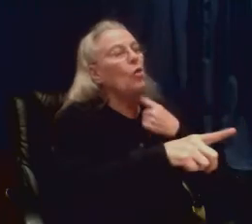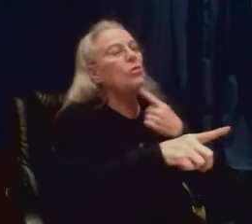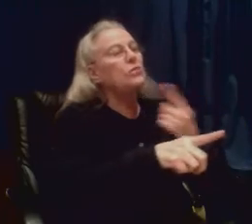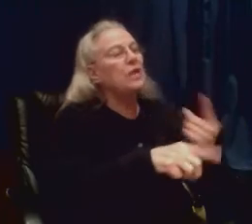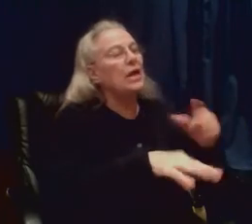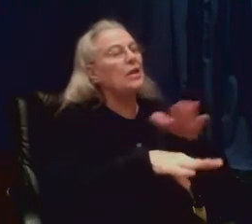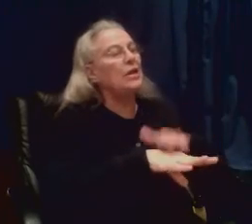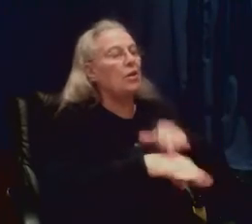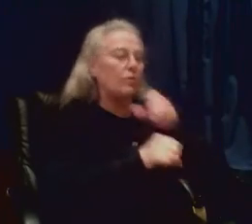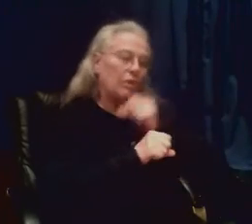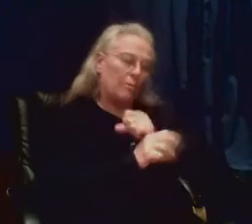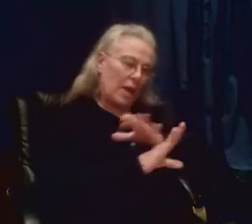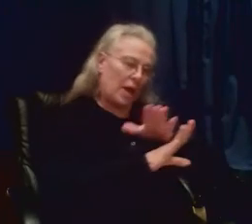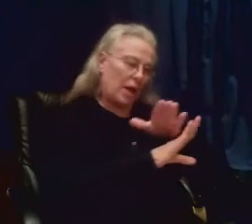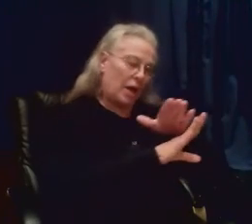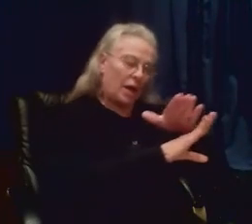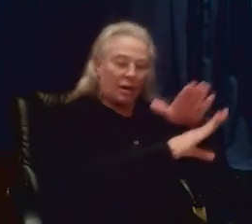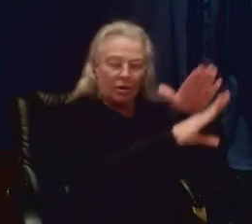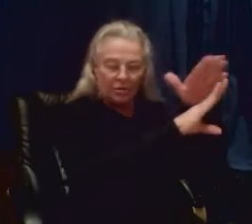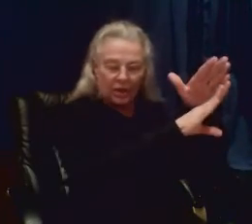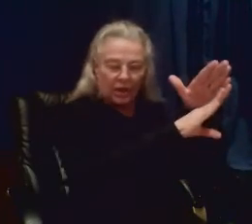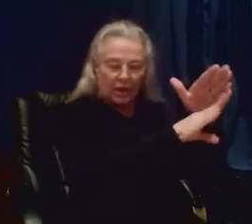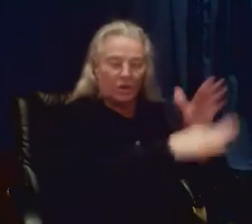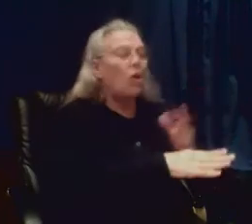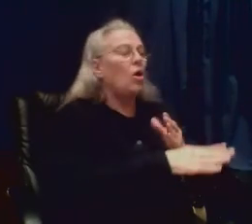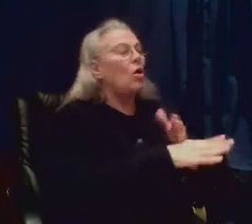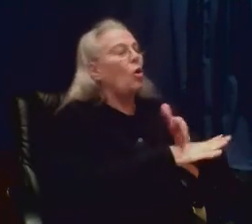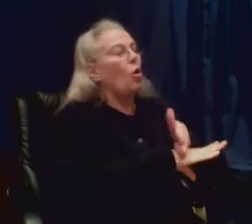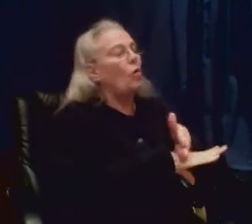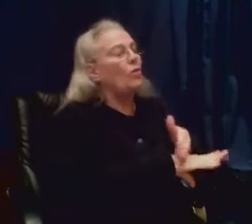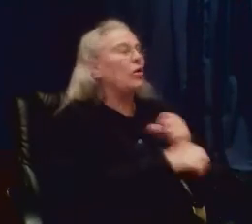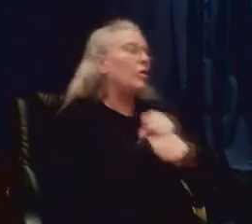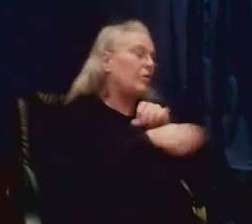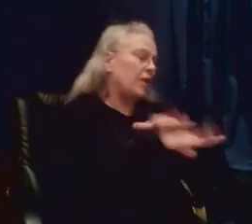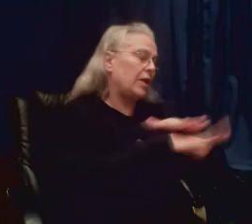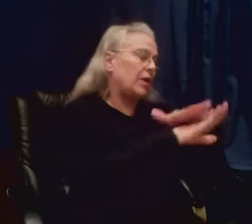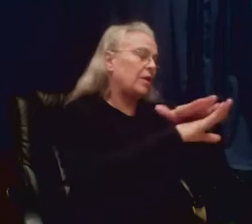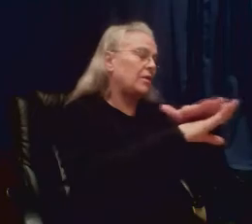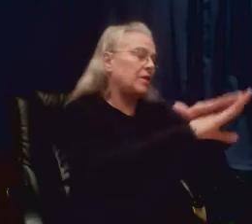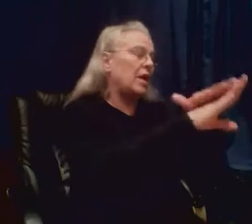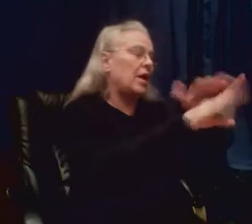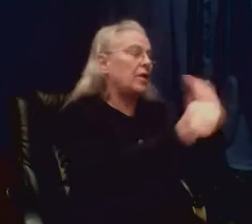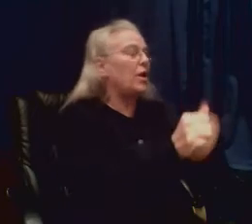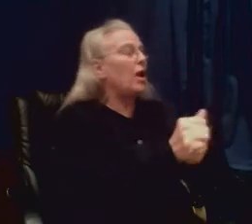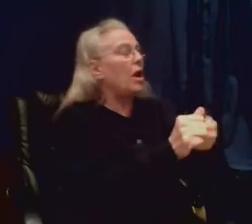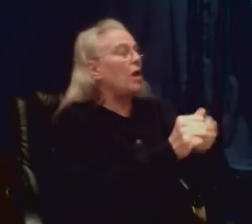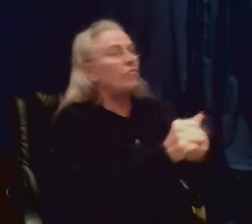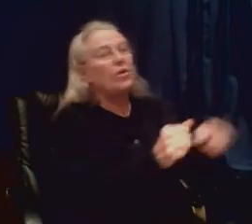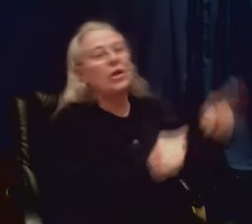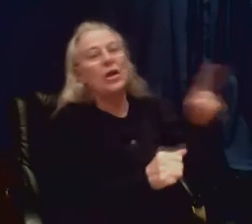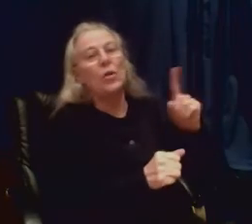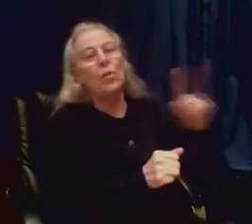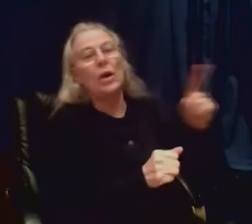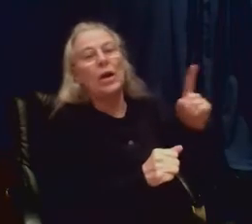Go tell it on the mountain, over the hills and